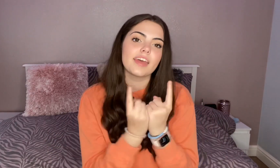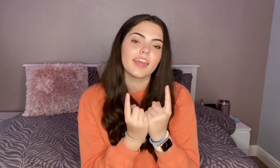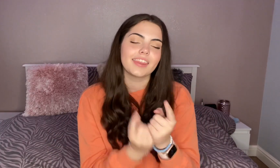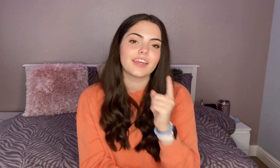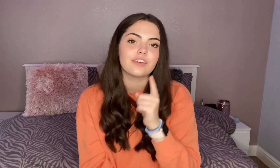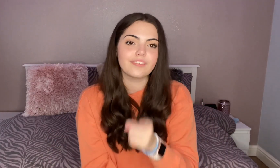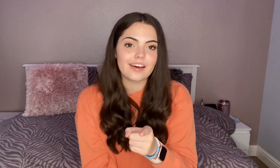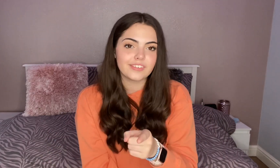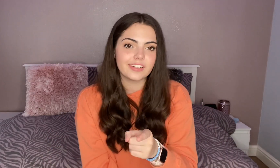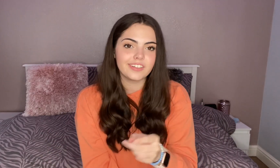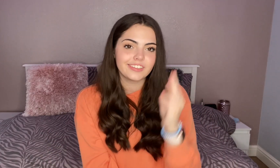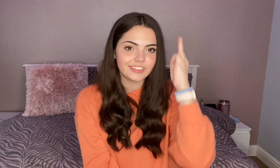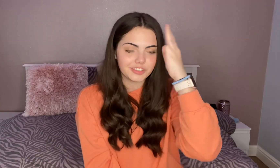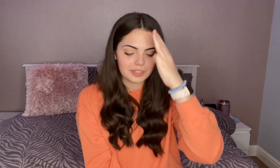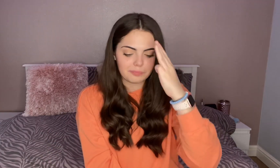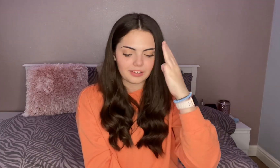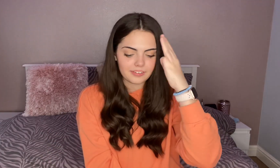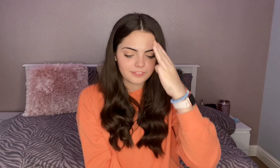Everything that you've ever dreamed of